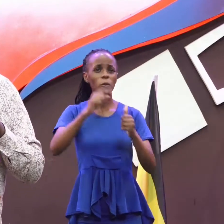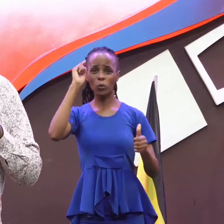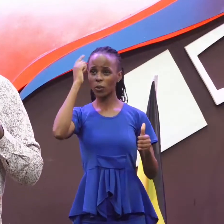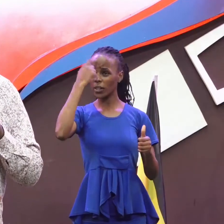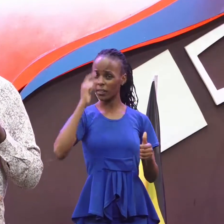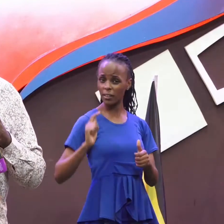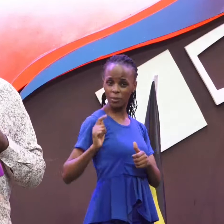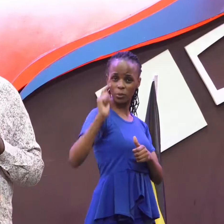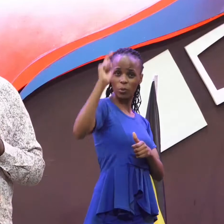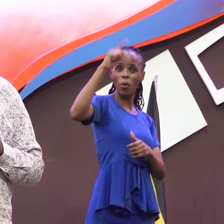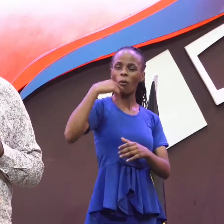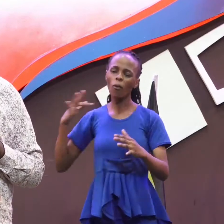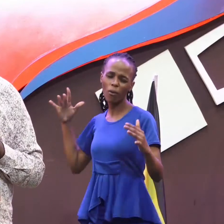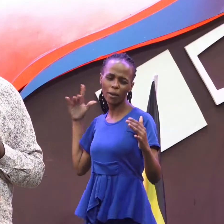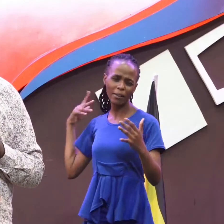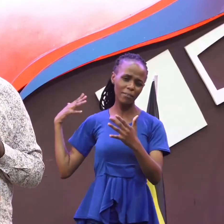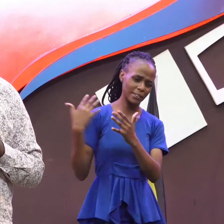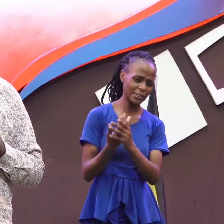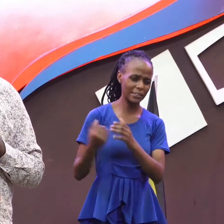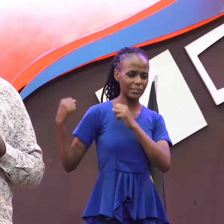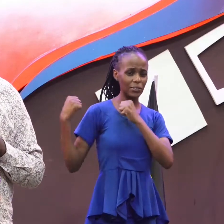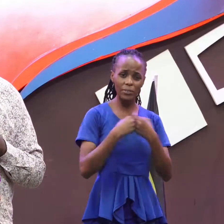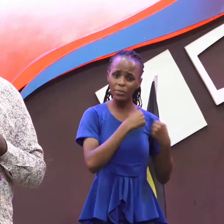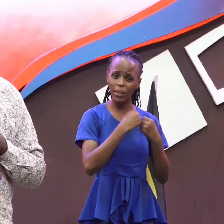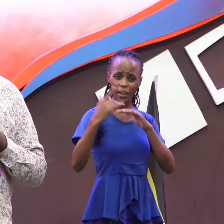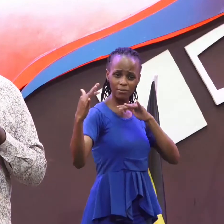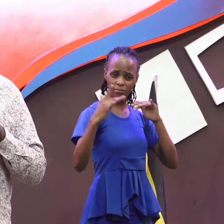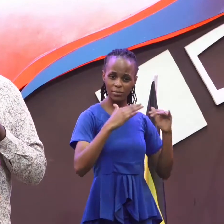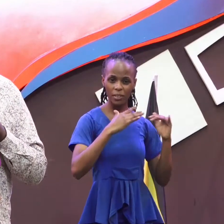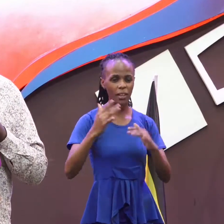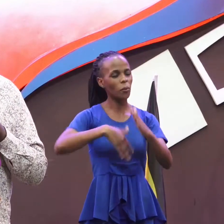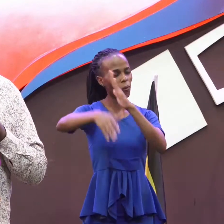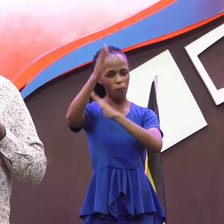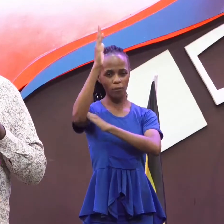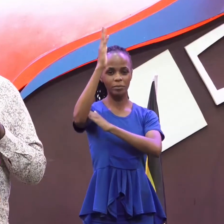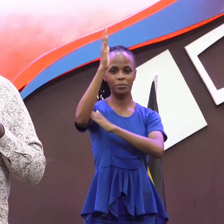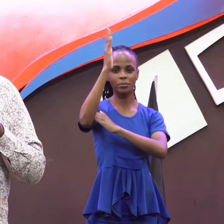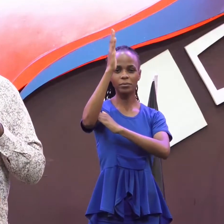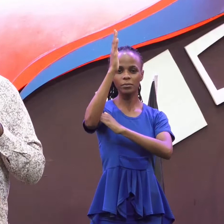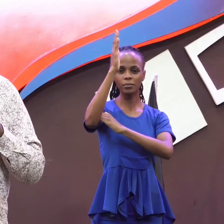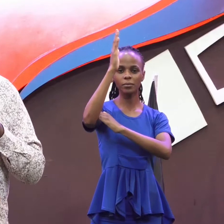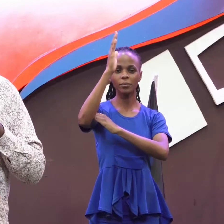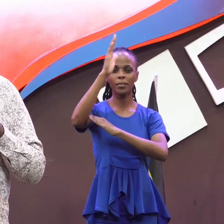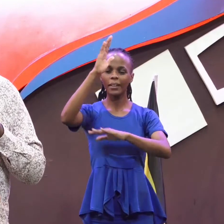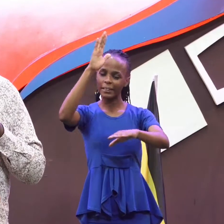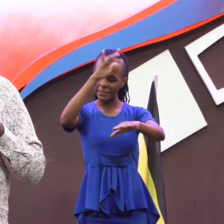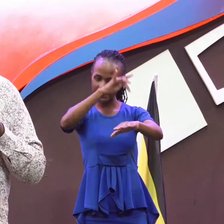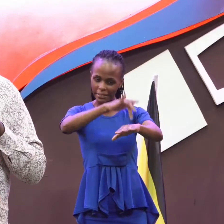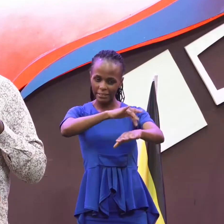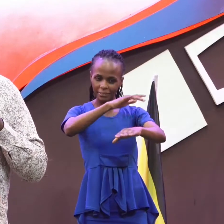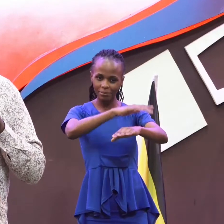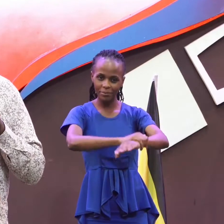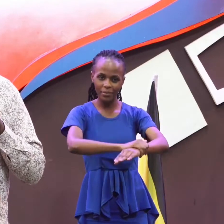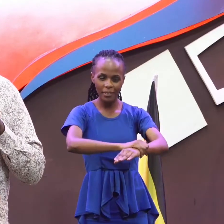17 years. To fight Goliath who had fought for a long time. Katonda. The Lord. Amukwatako. Holds